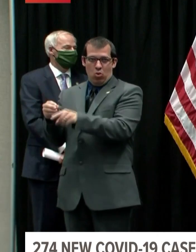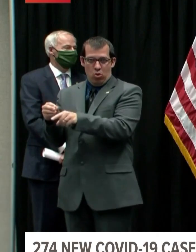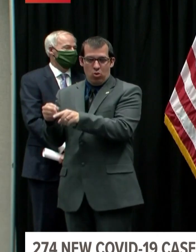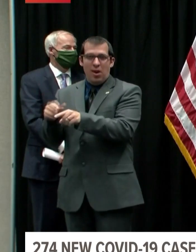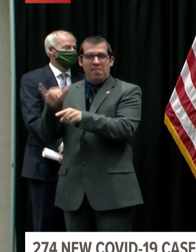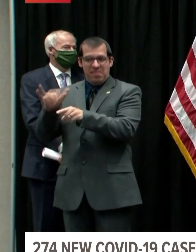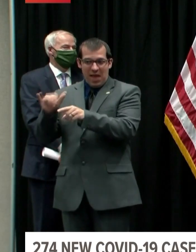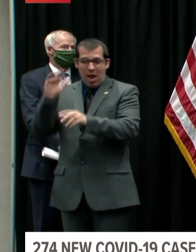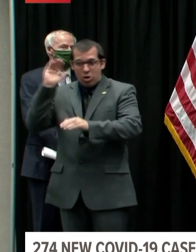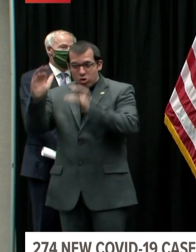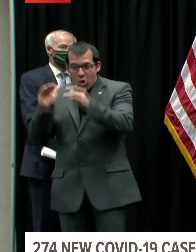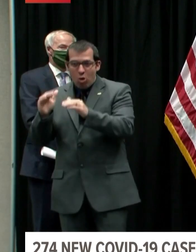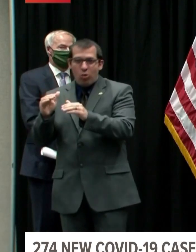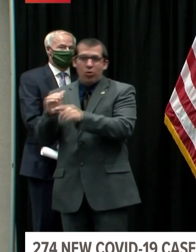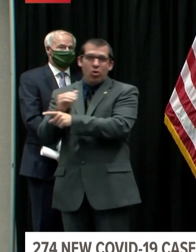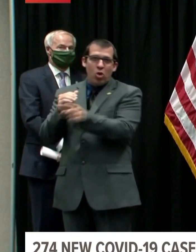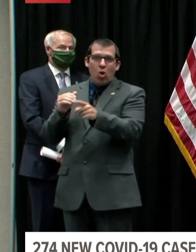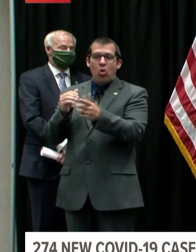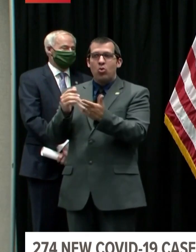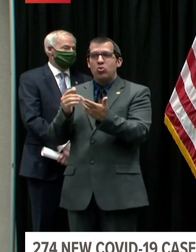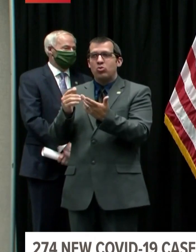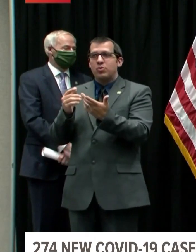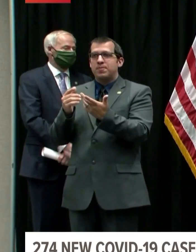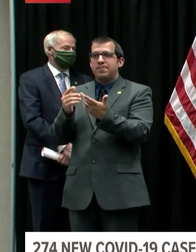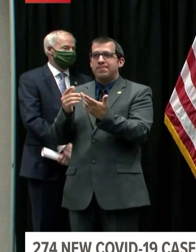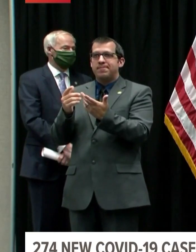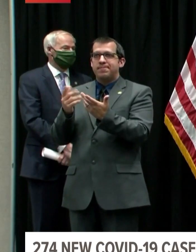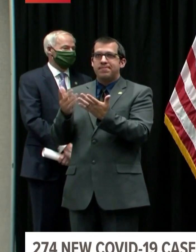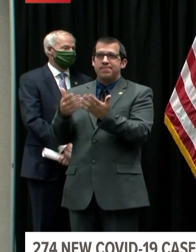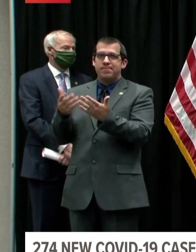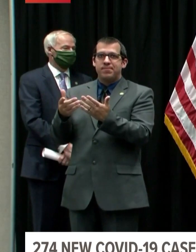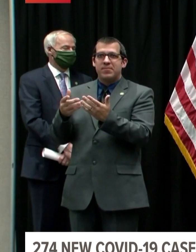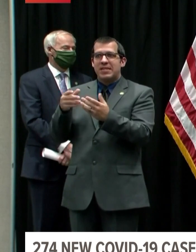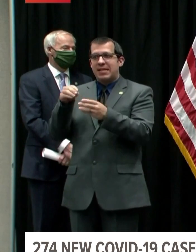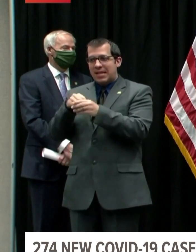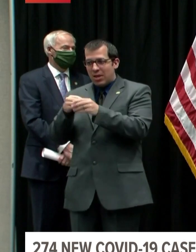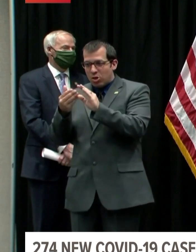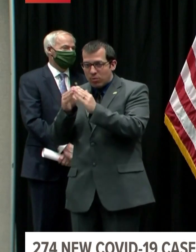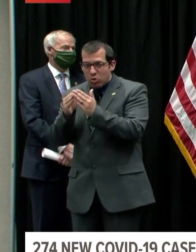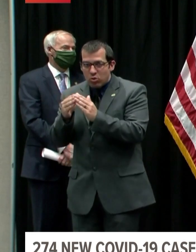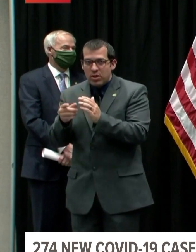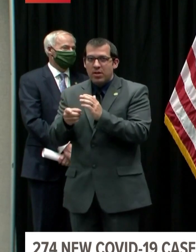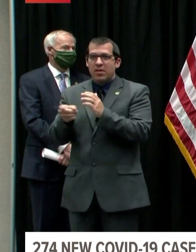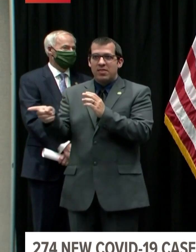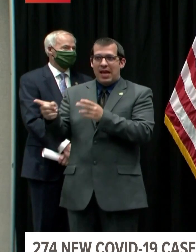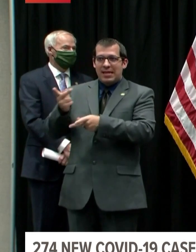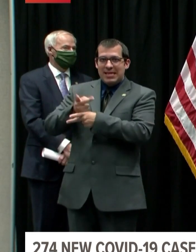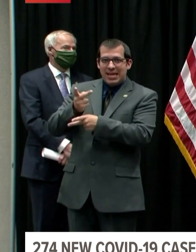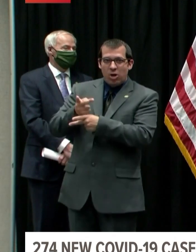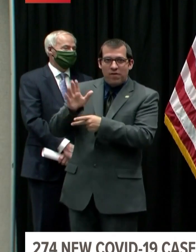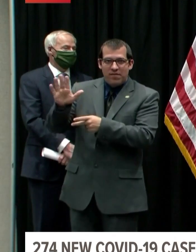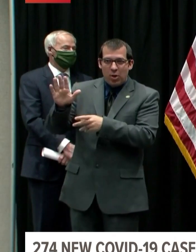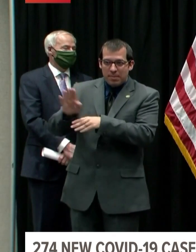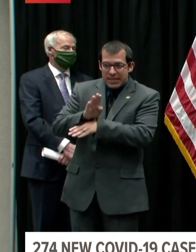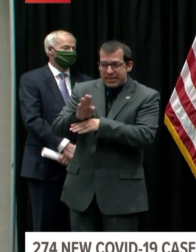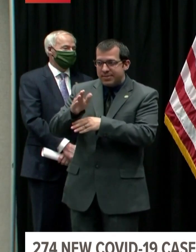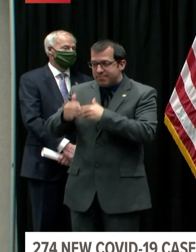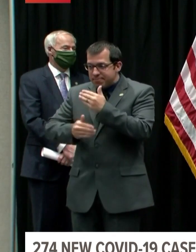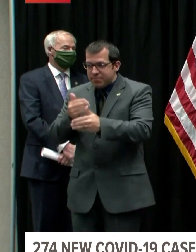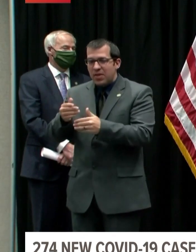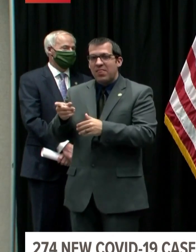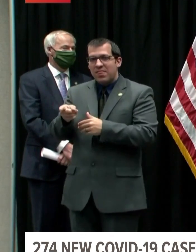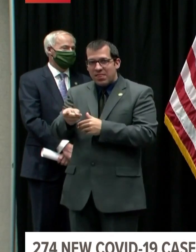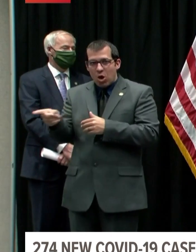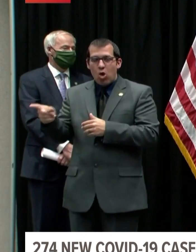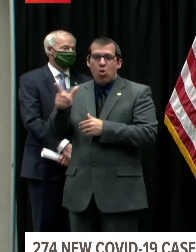are the adults that are going around in the community, taking care of their business, and they